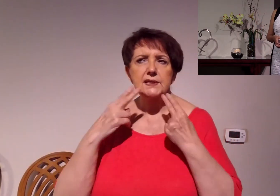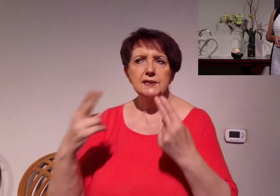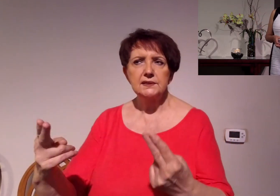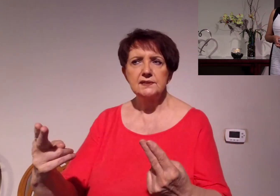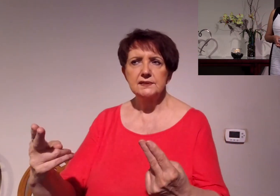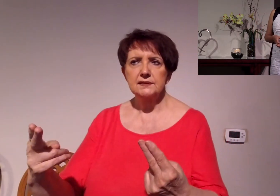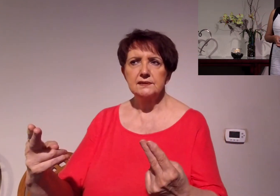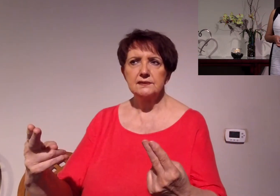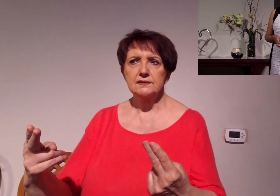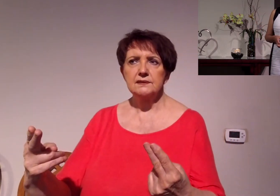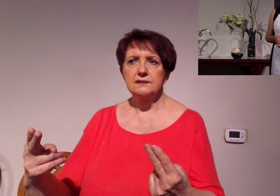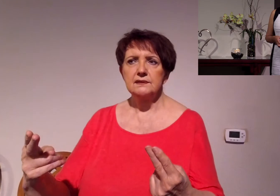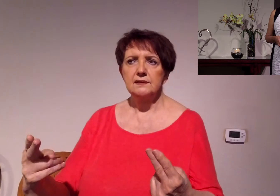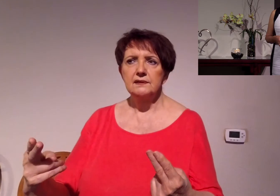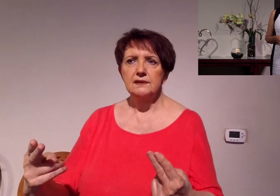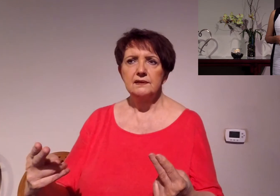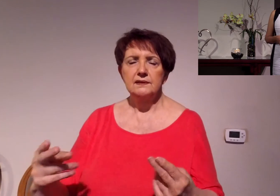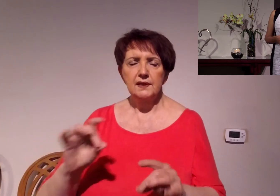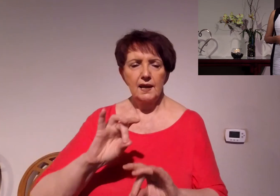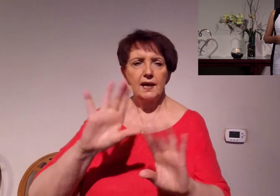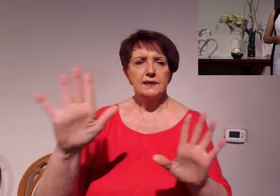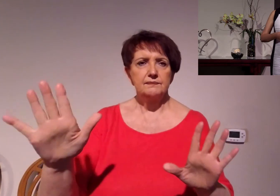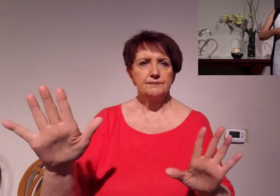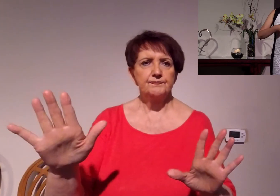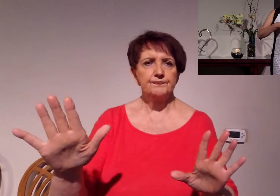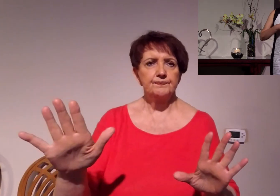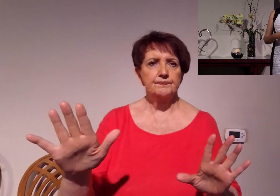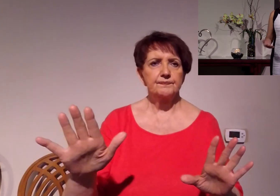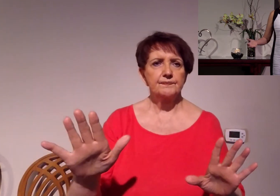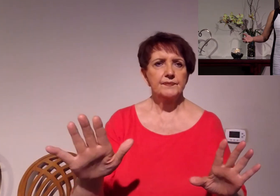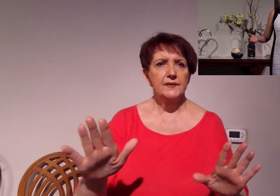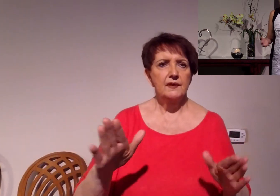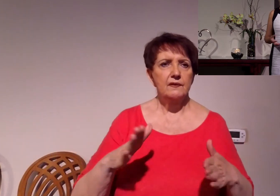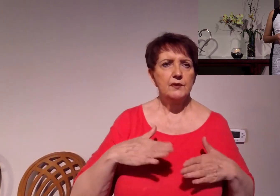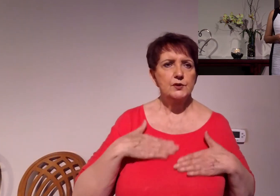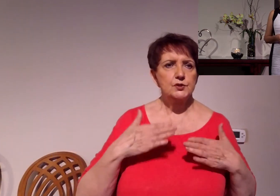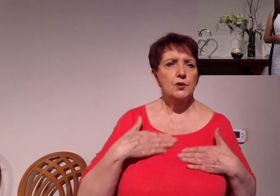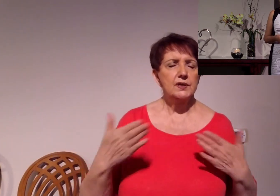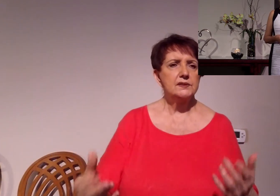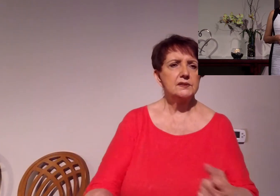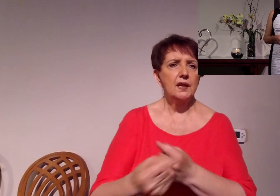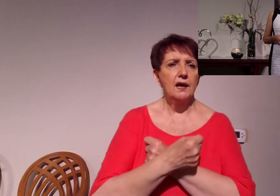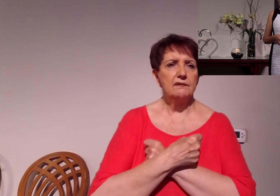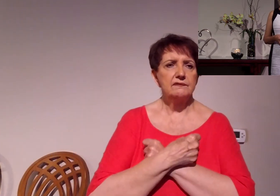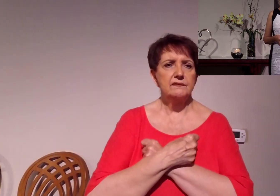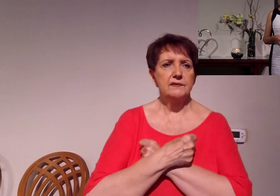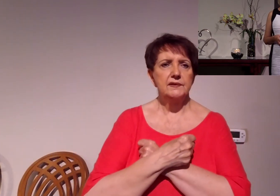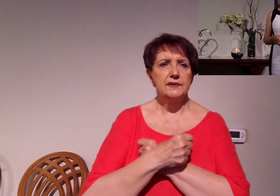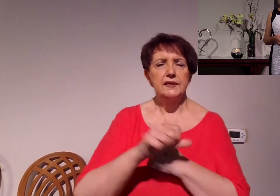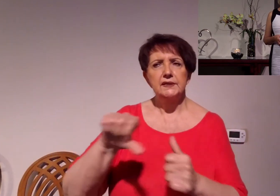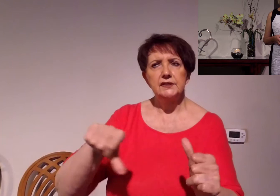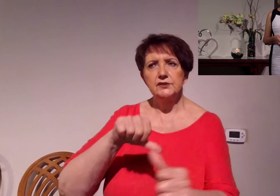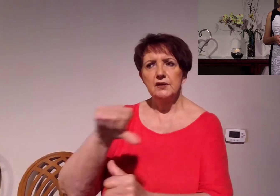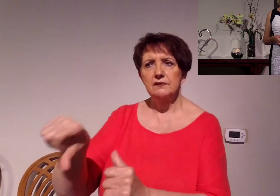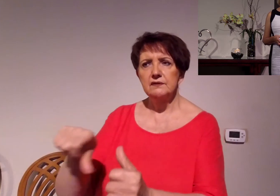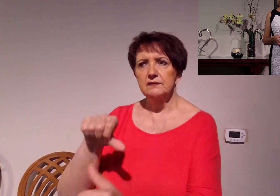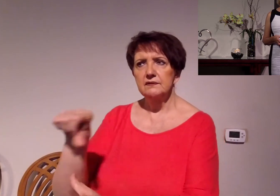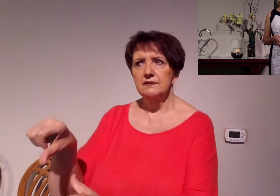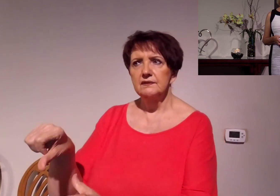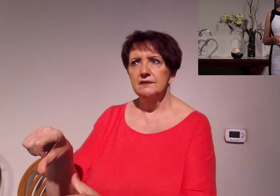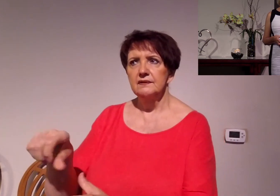innocence, that light, that joyous love in each other.